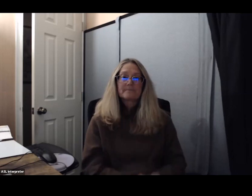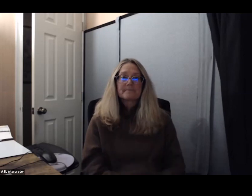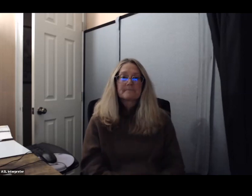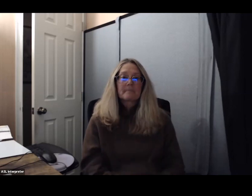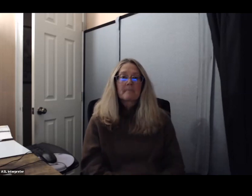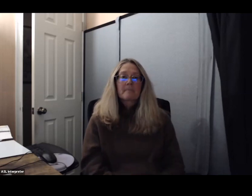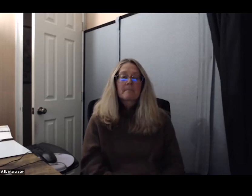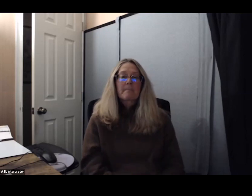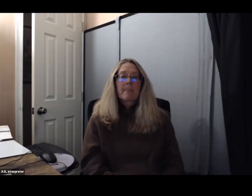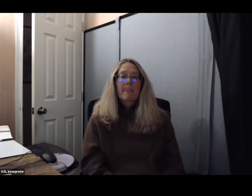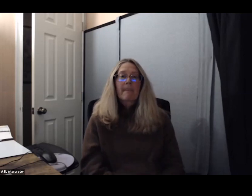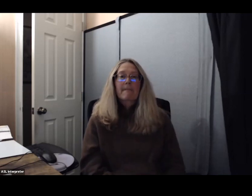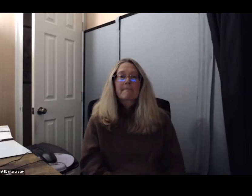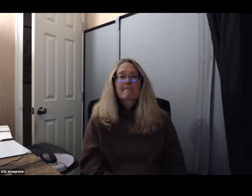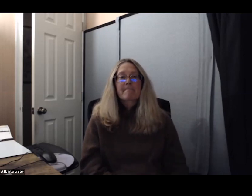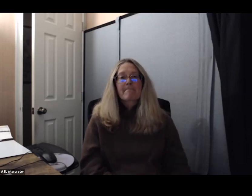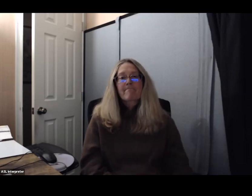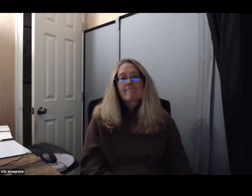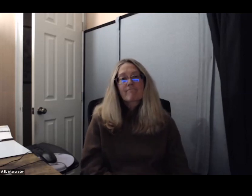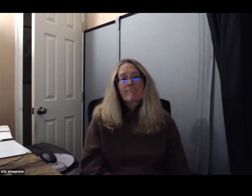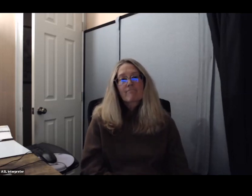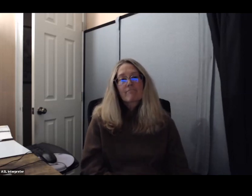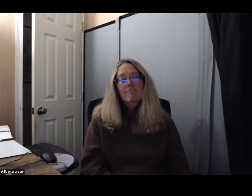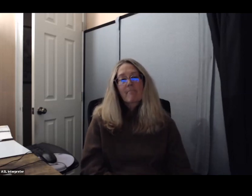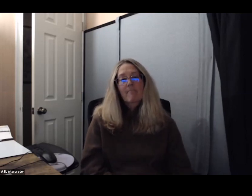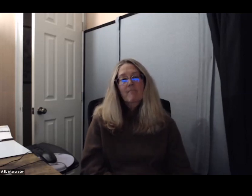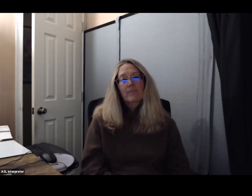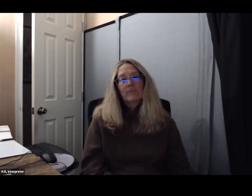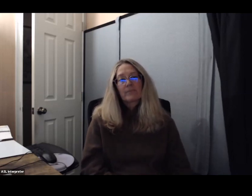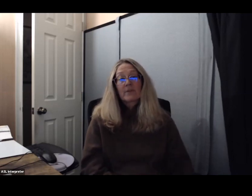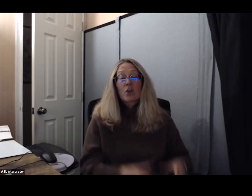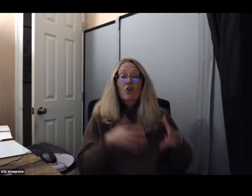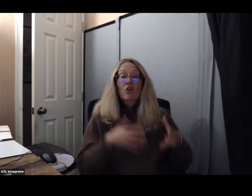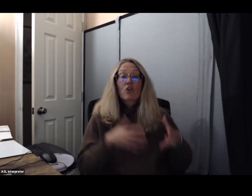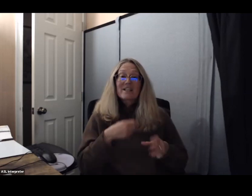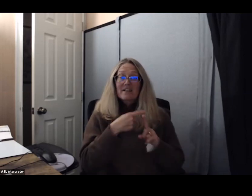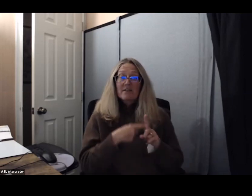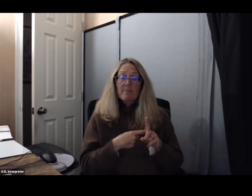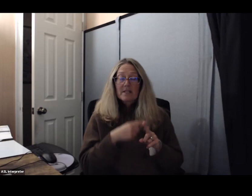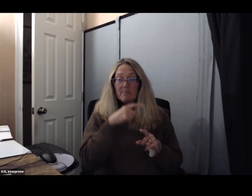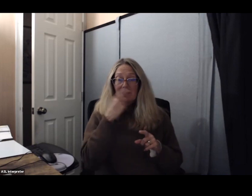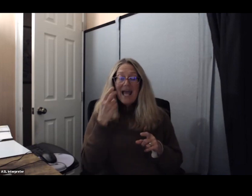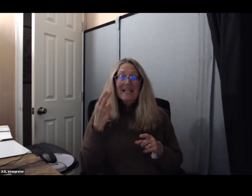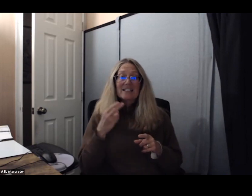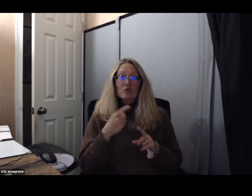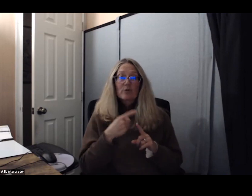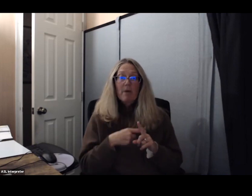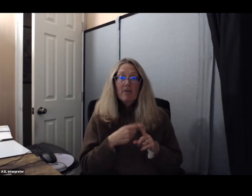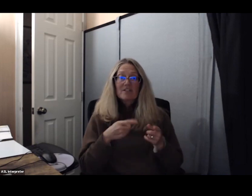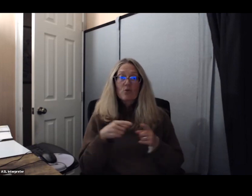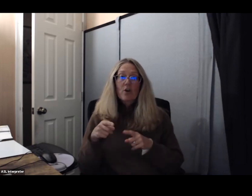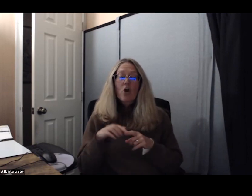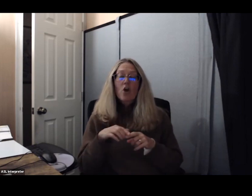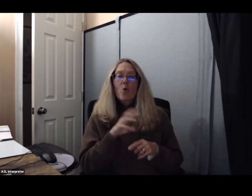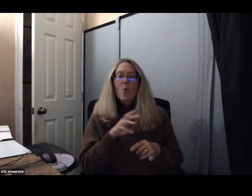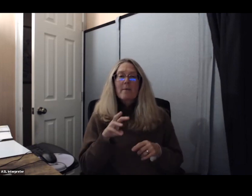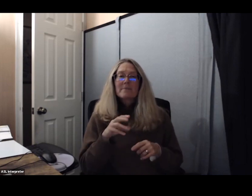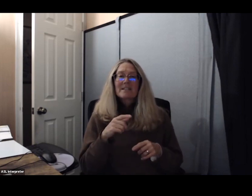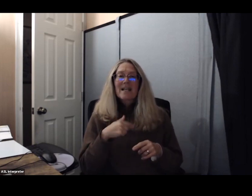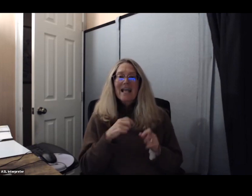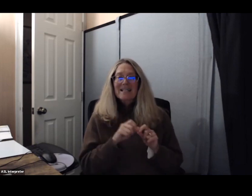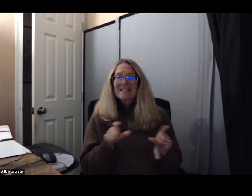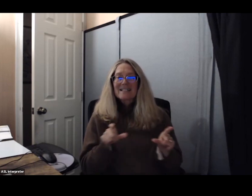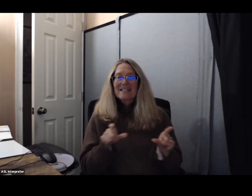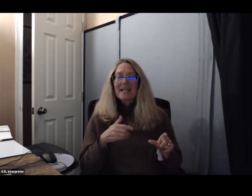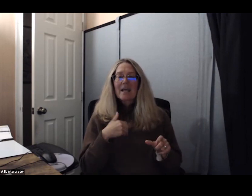And there, throughout the rest of this month, a lot of Black History Month events that are happening. It's on the website. I can just send that. I